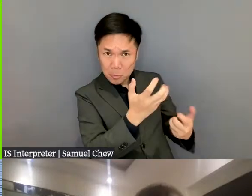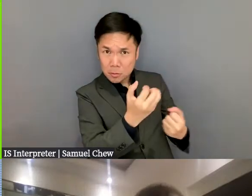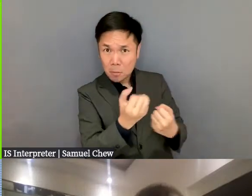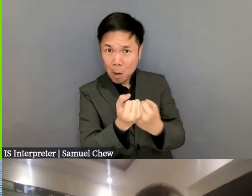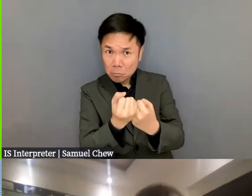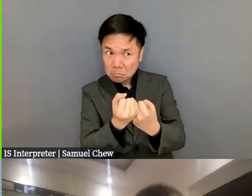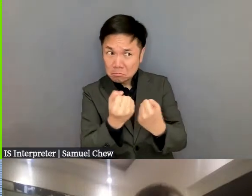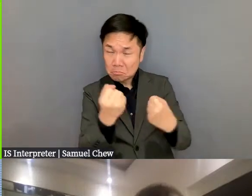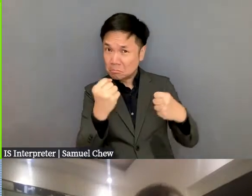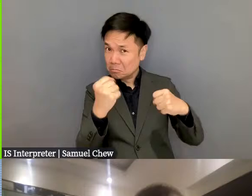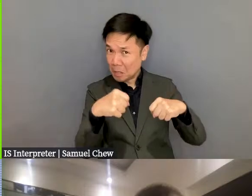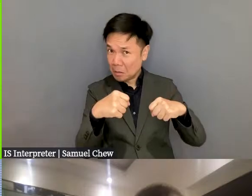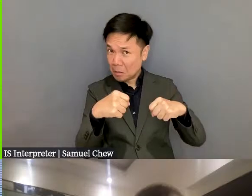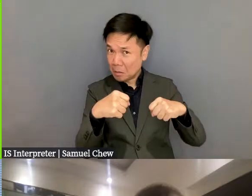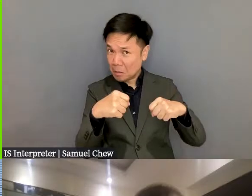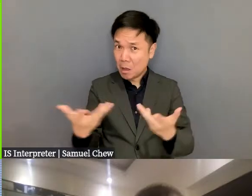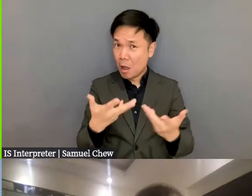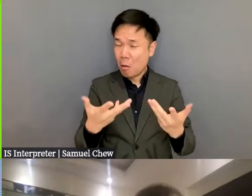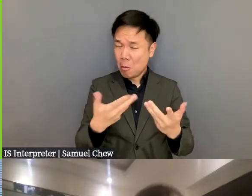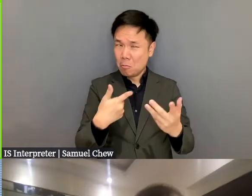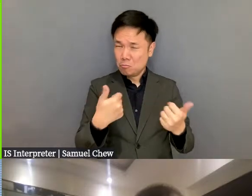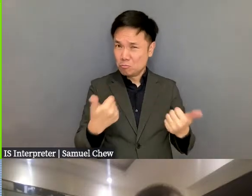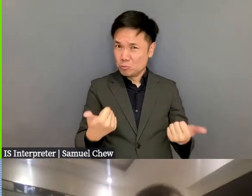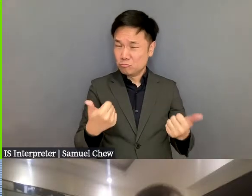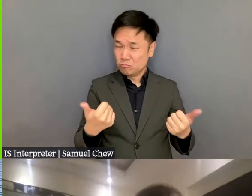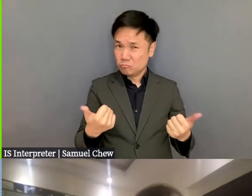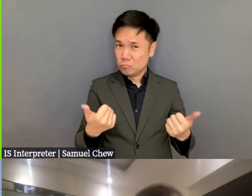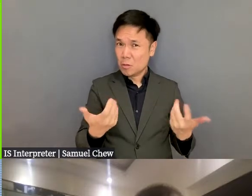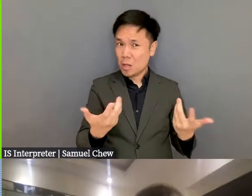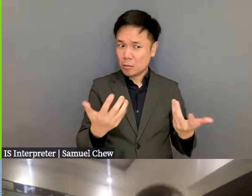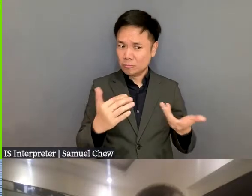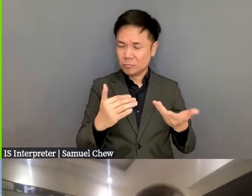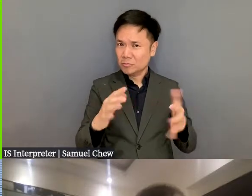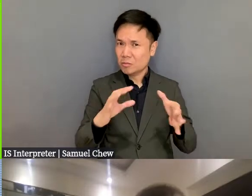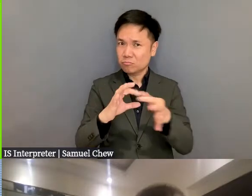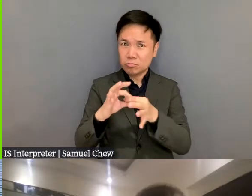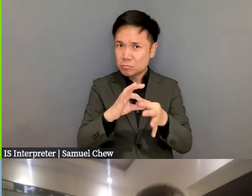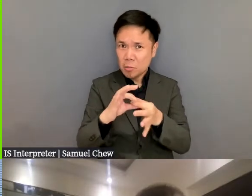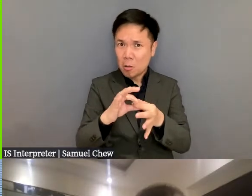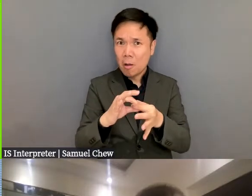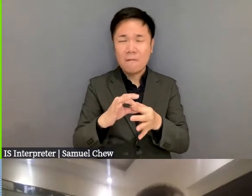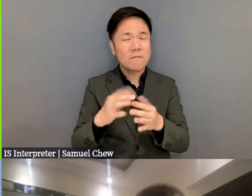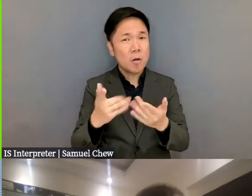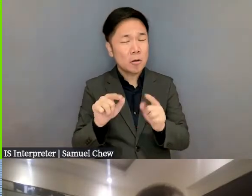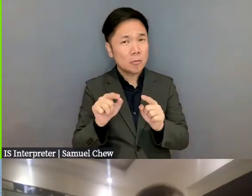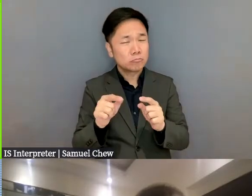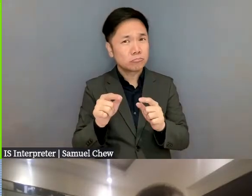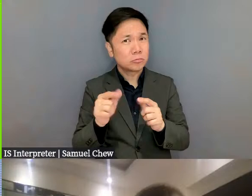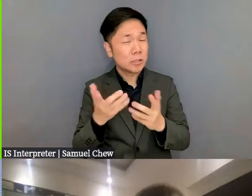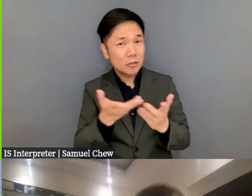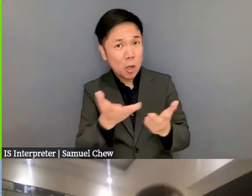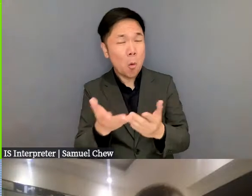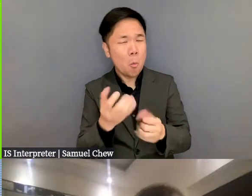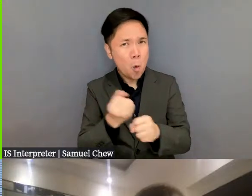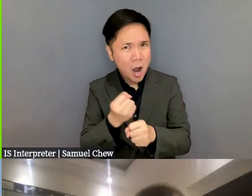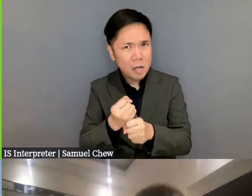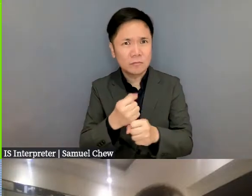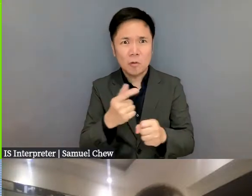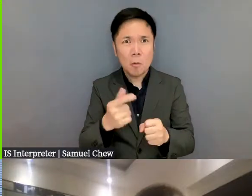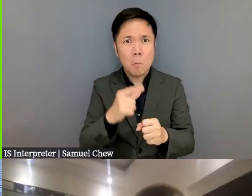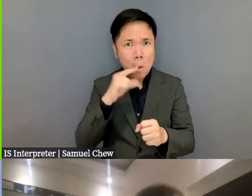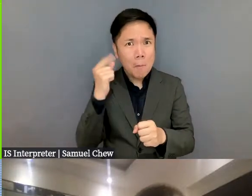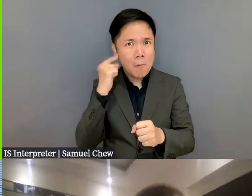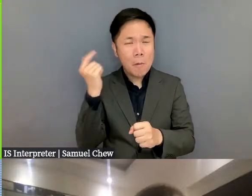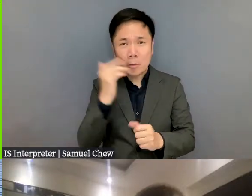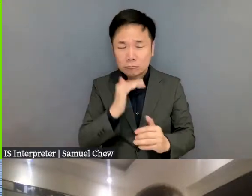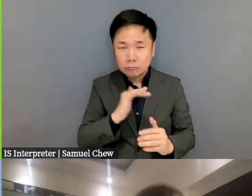been generally positive? Has the private sector supported your work on trying to integrate gender into the